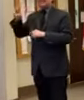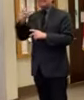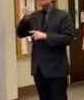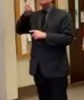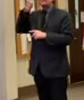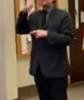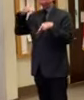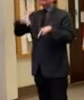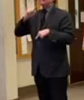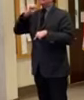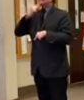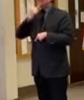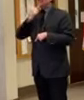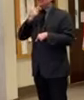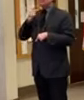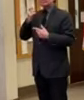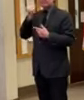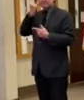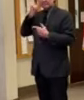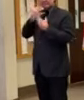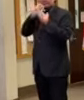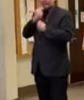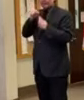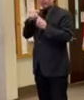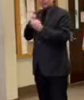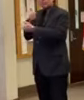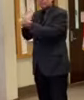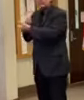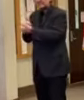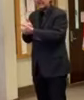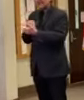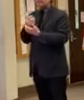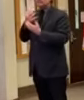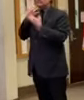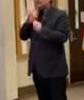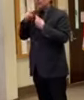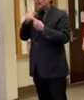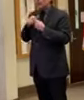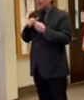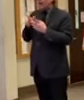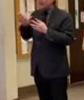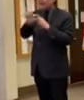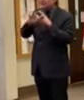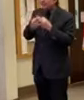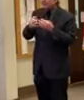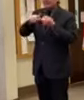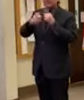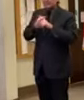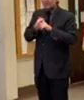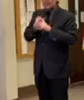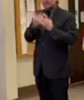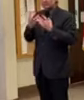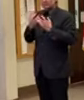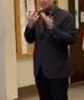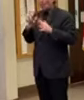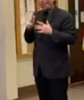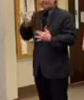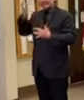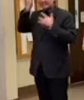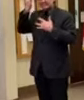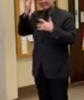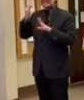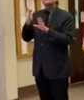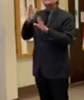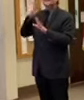about their own well-being, if they care about the well-being of their loved ones, they will heed this advice from the best medical professionals in the